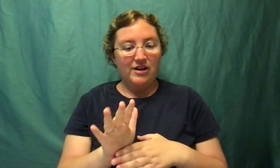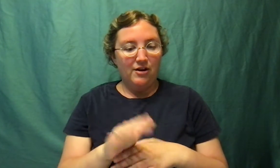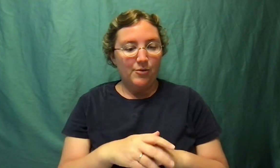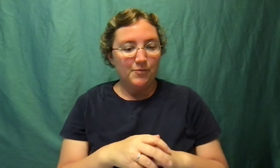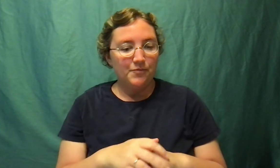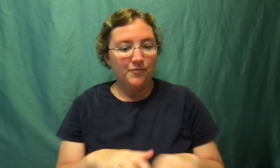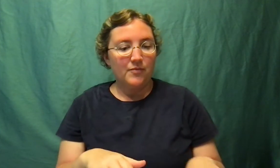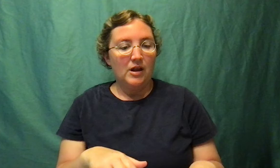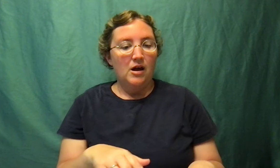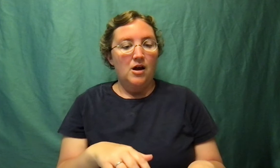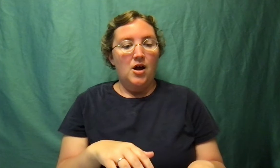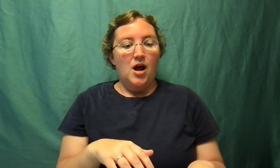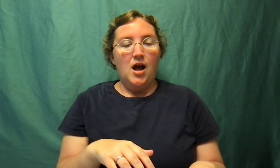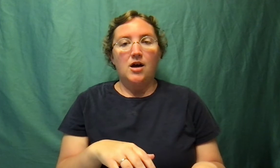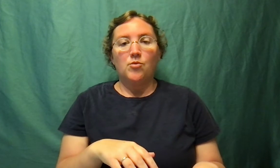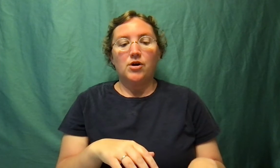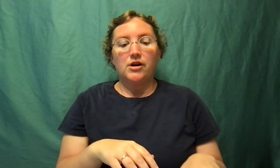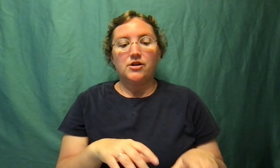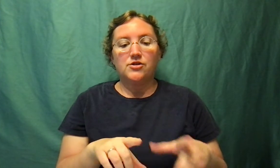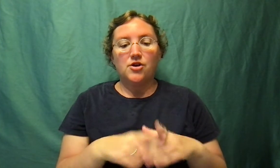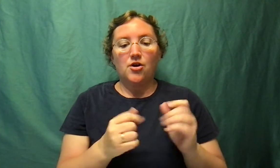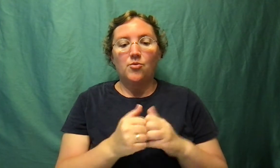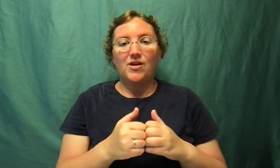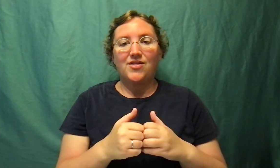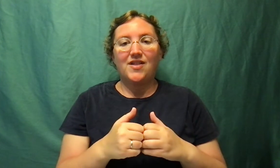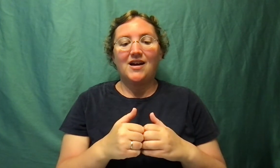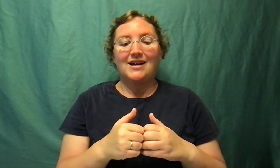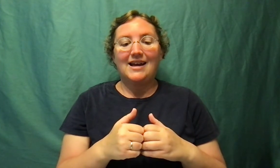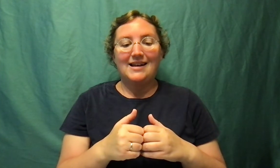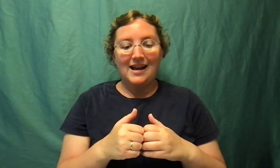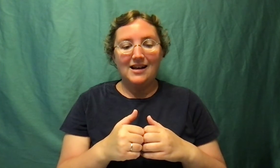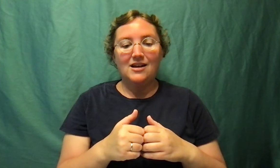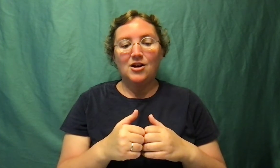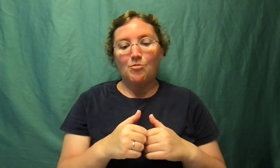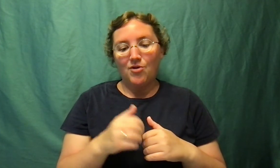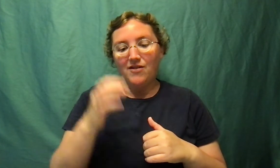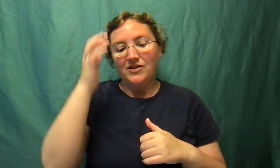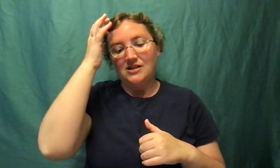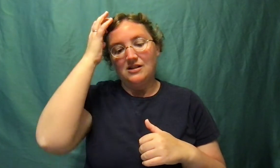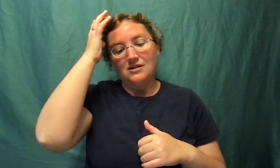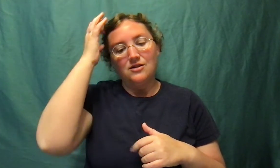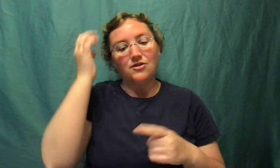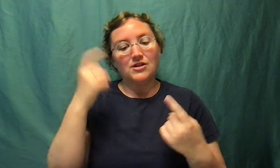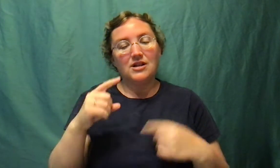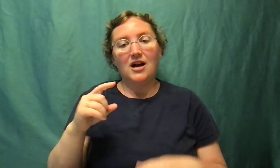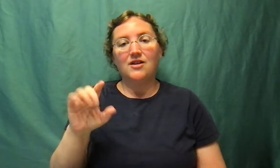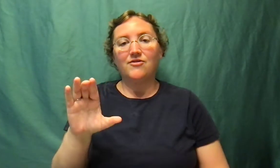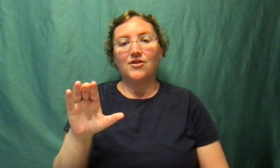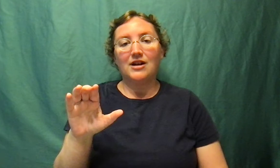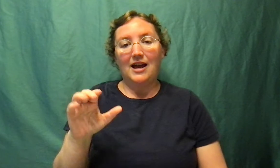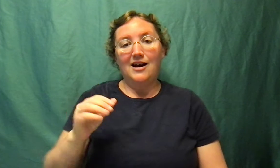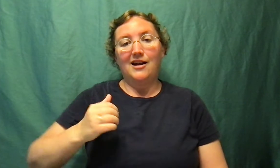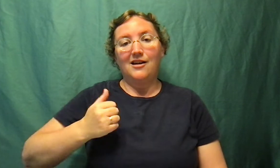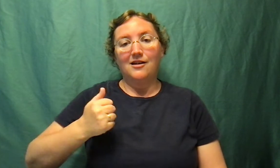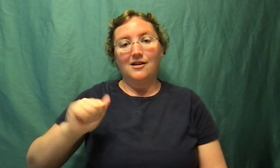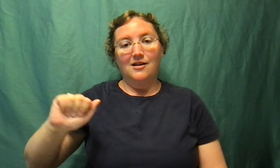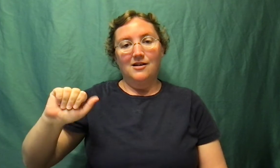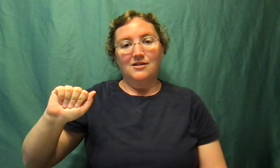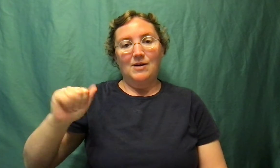video. And we're going to start with the Canadian provinces. So the sign for Canada is my